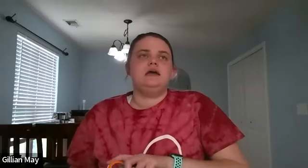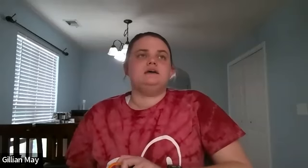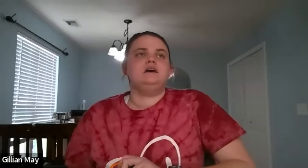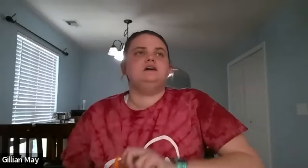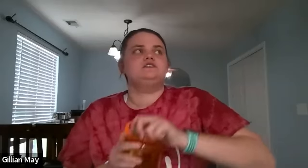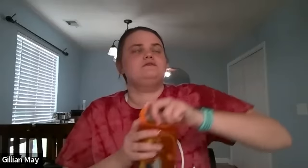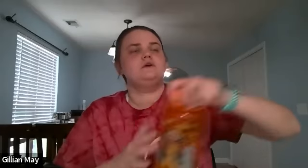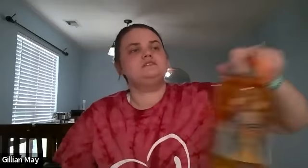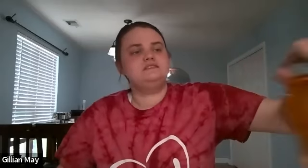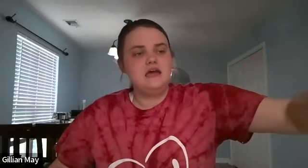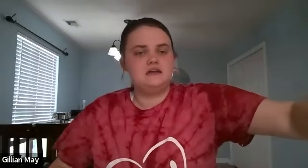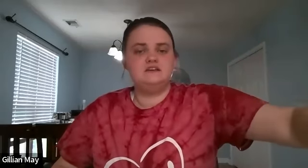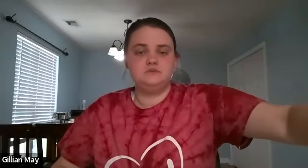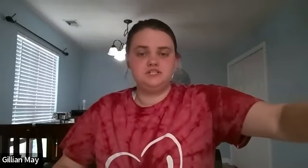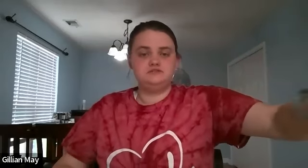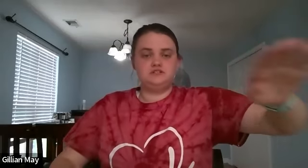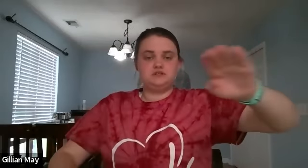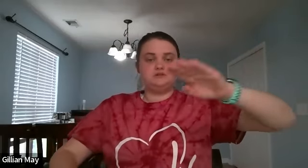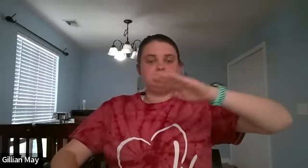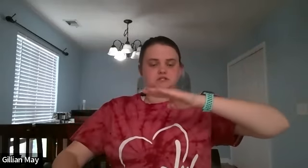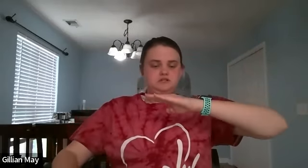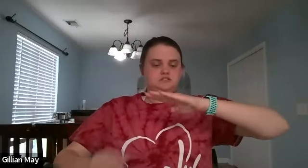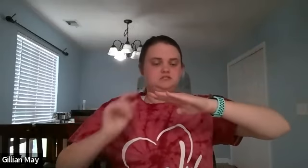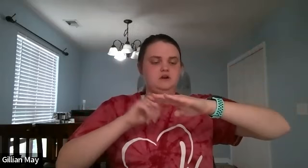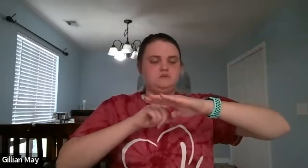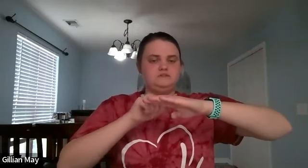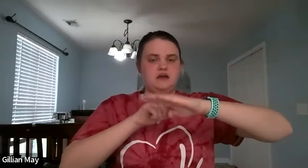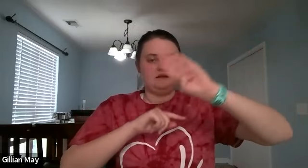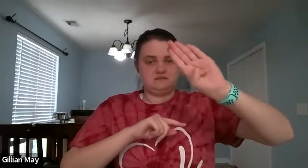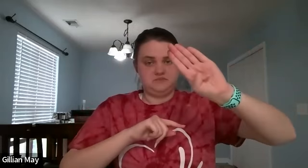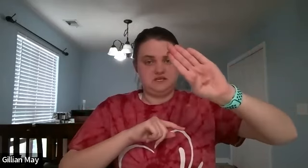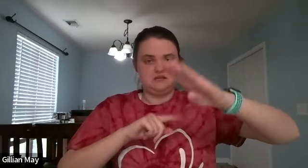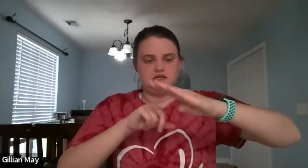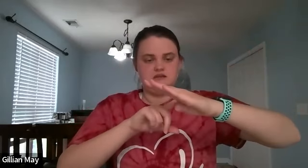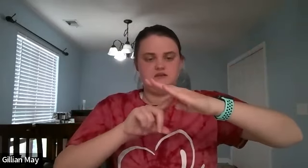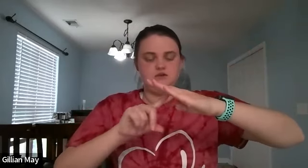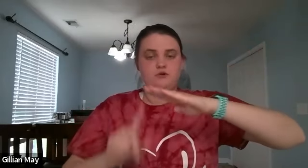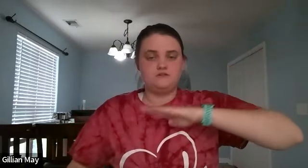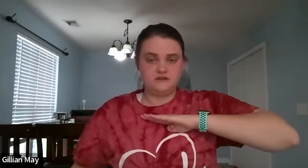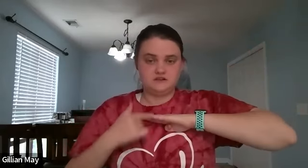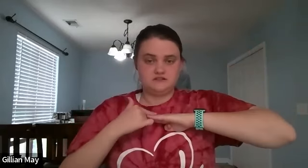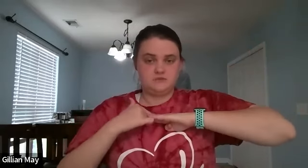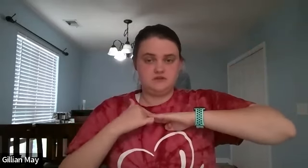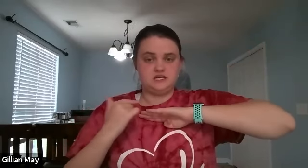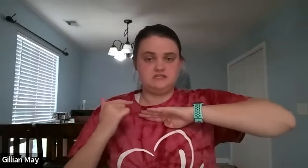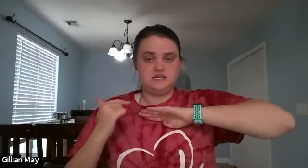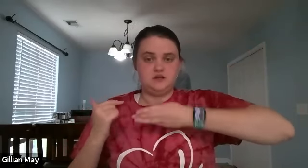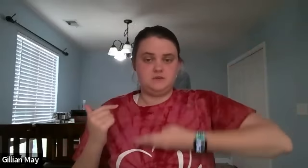And so for upset, what you do is you're going to start with that. It's a B again, your pointer fingers on top of your chest, and you go